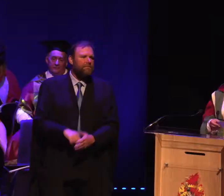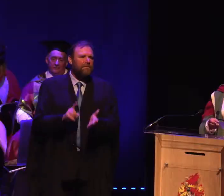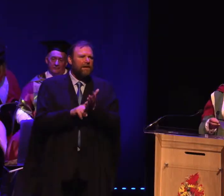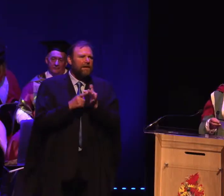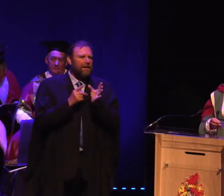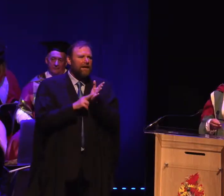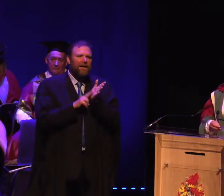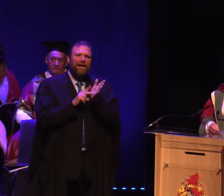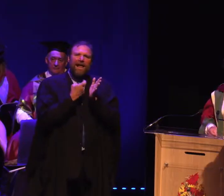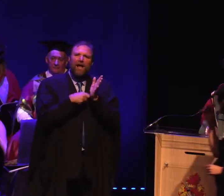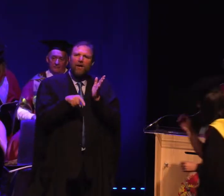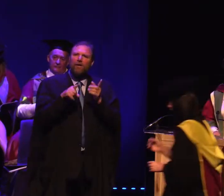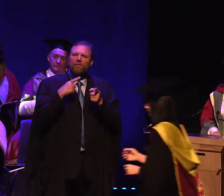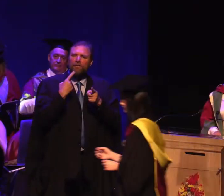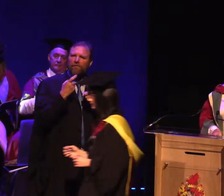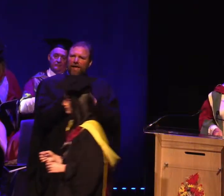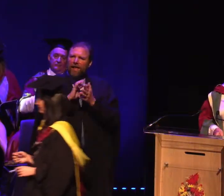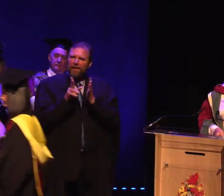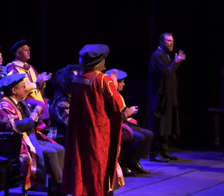Rhiannon Fenn.